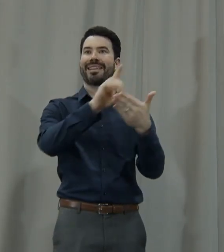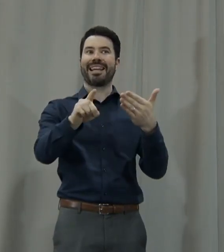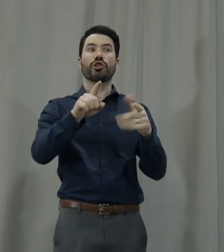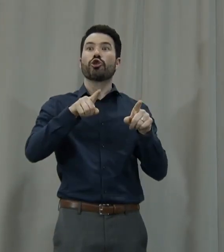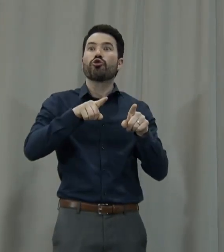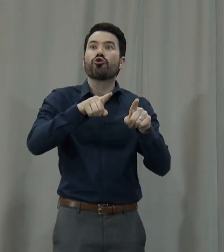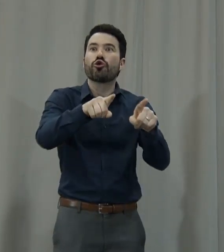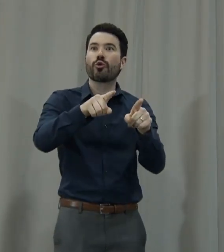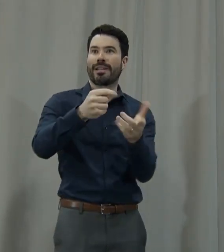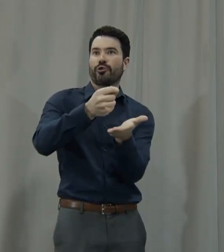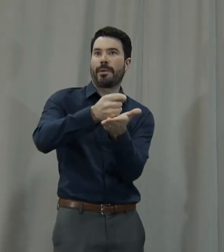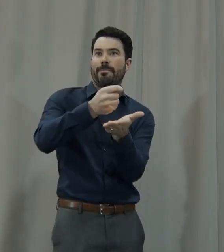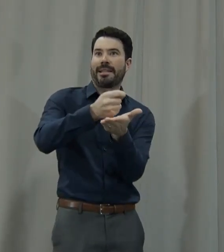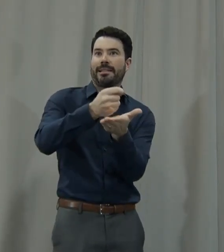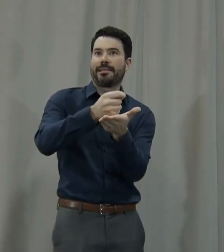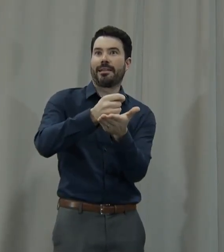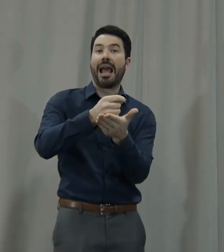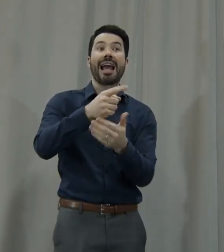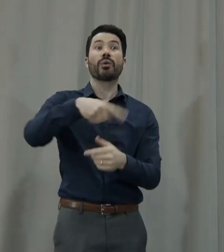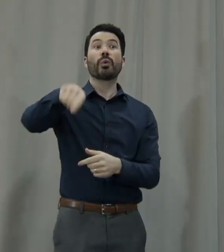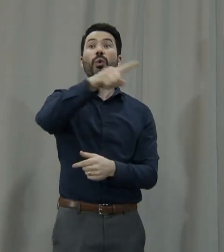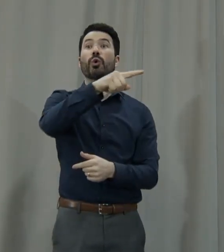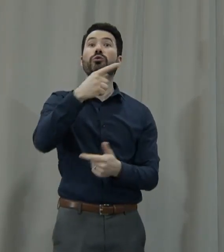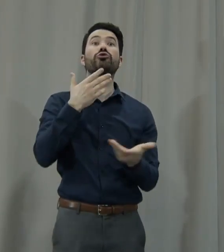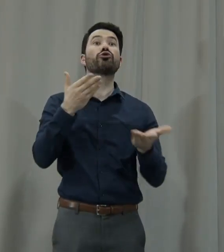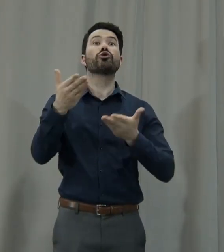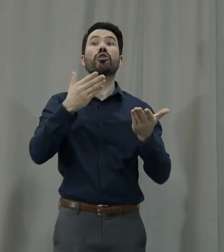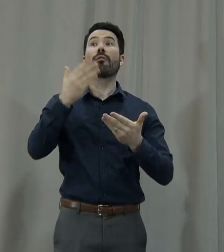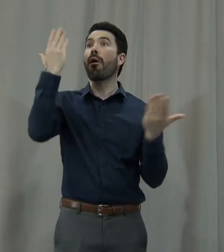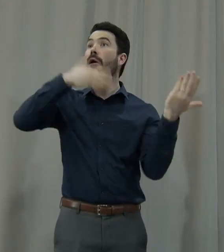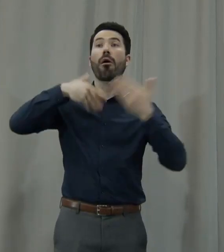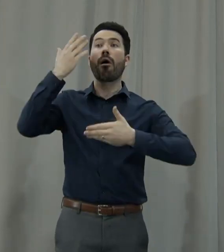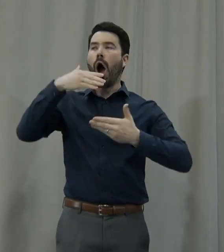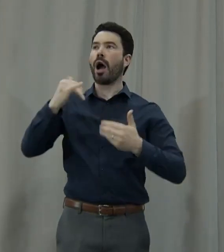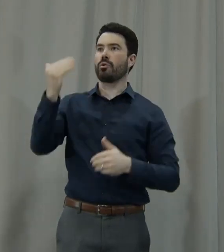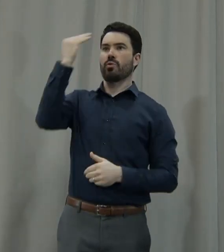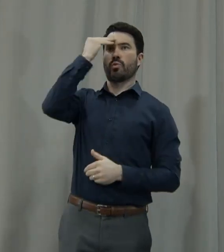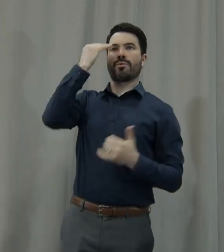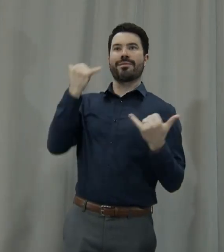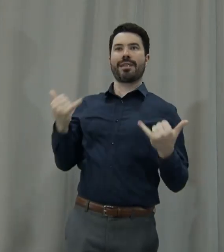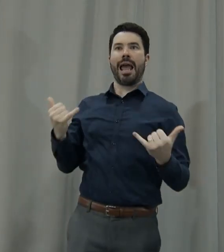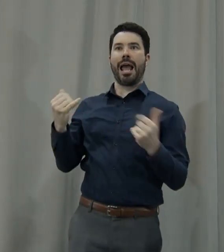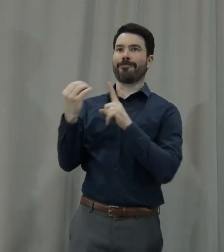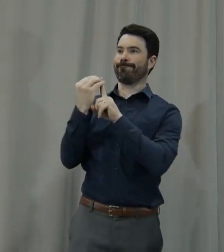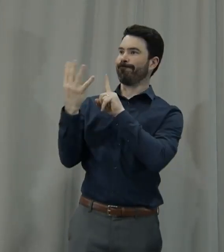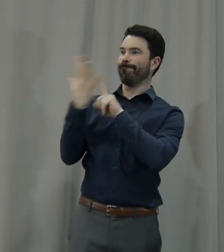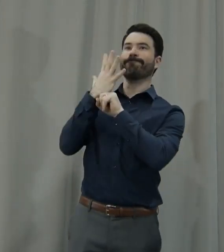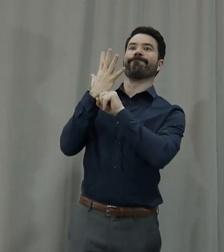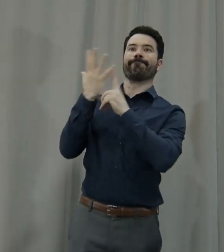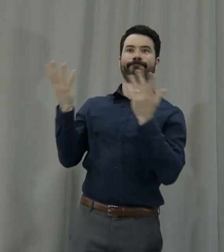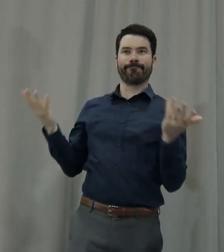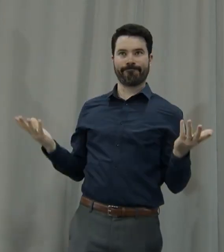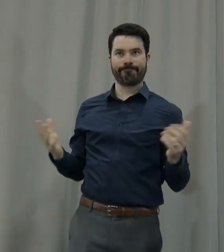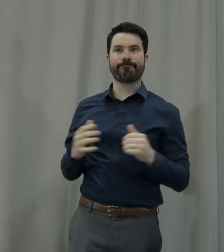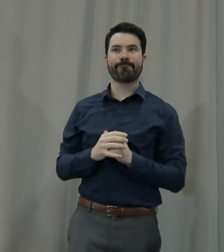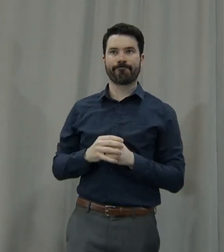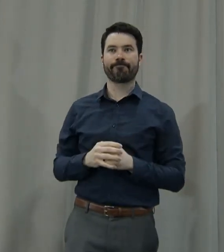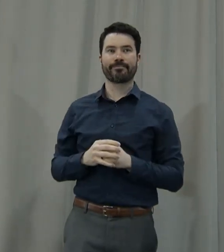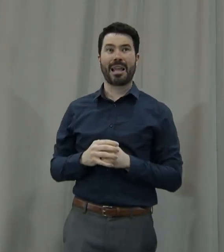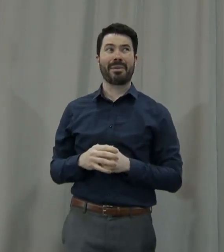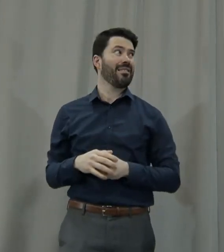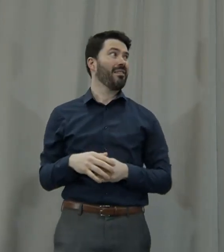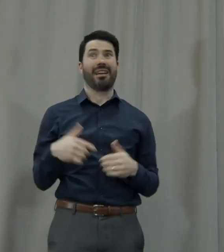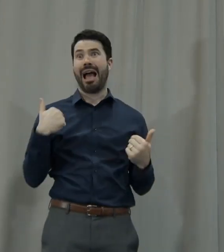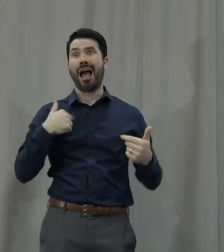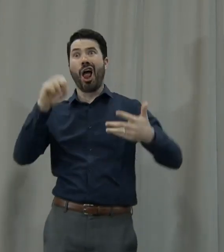those who are delivering services. And so again, I just went through a pretty significant list.